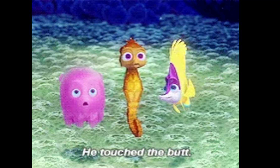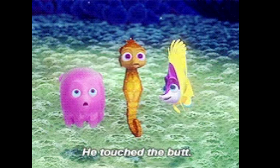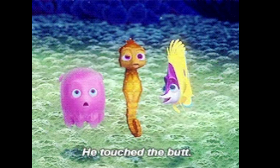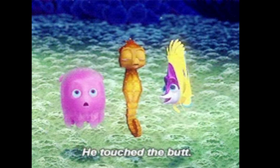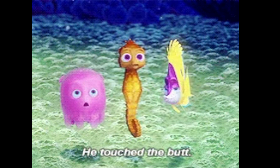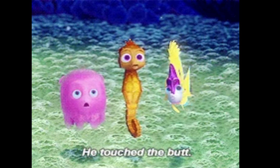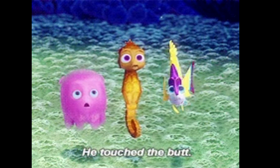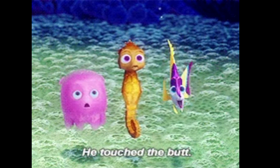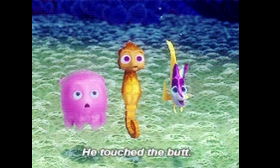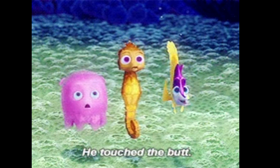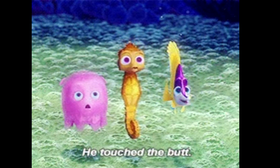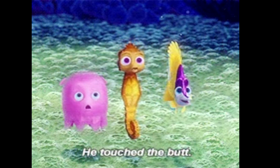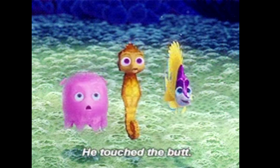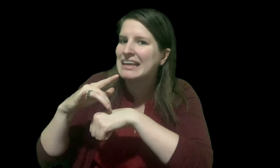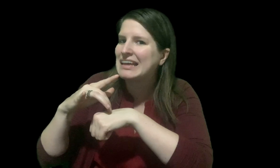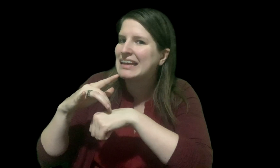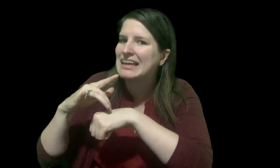catch, don't focus on that sign.